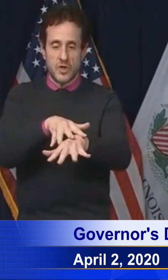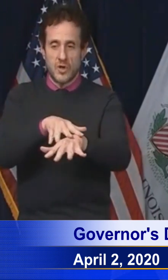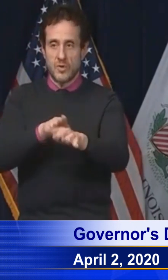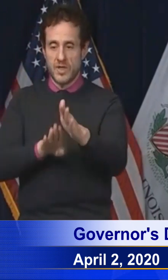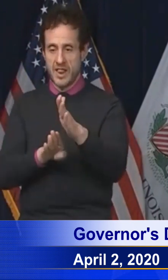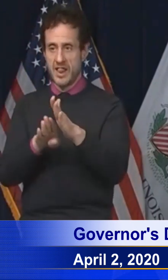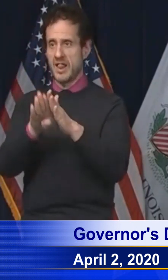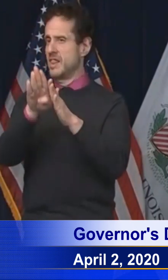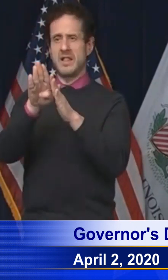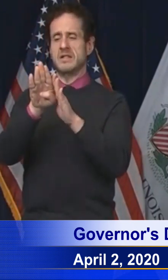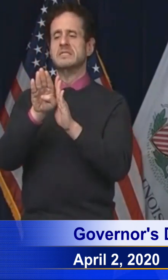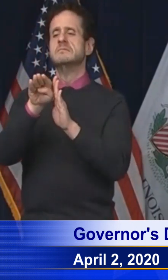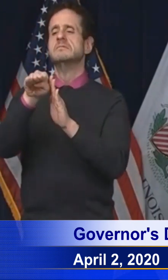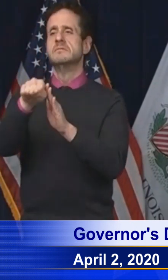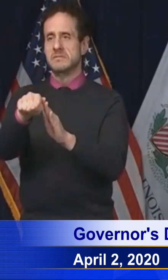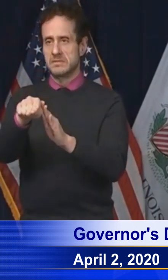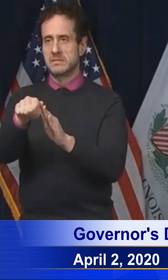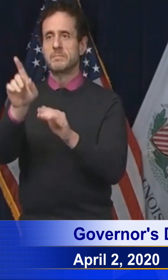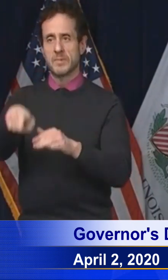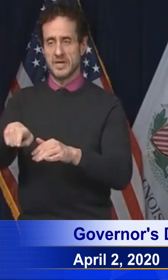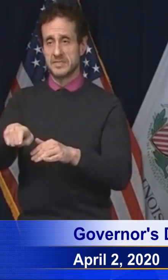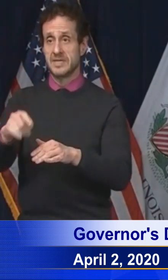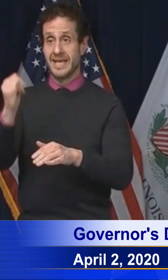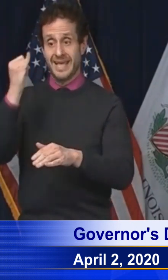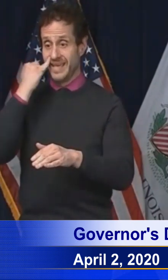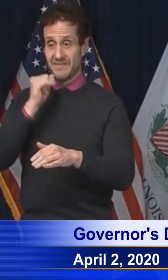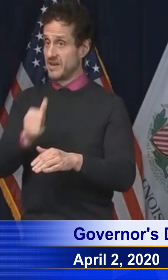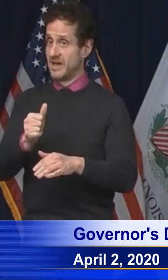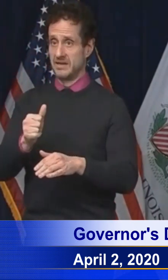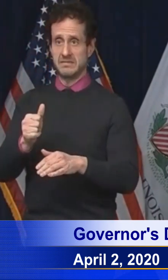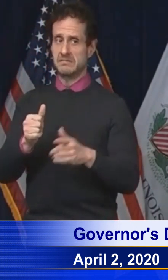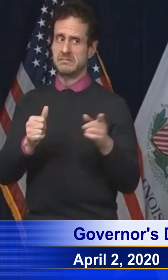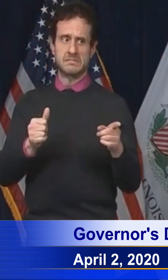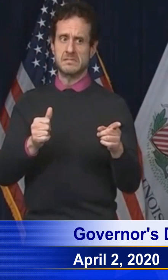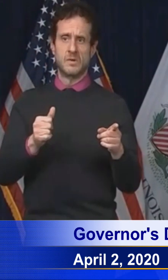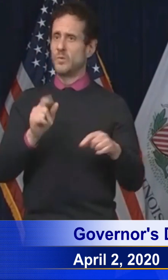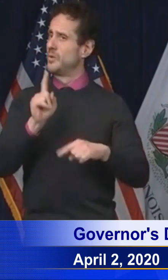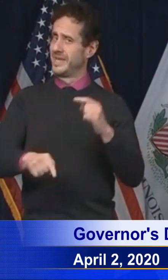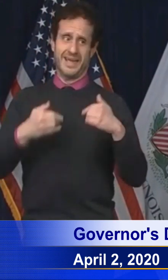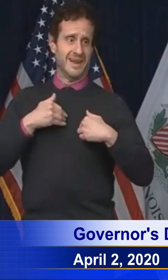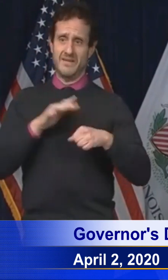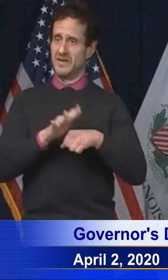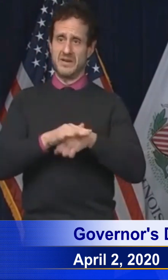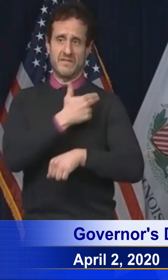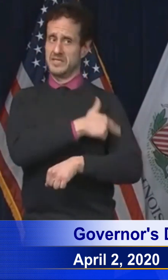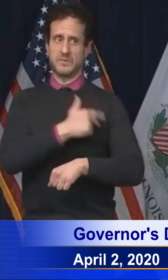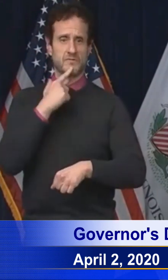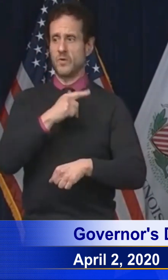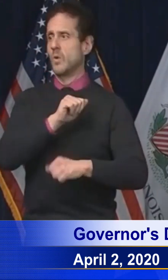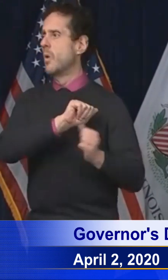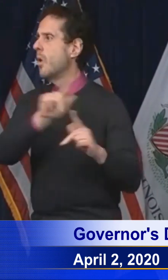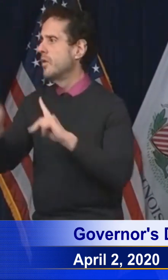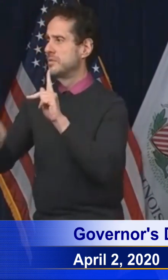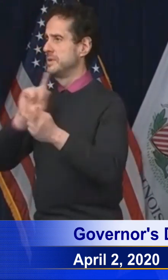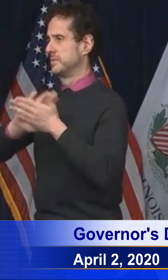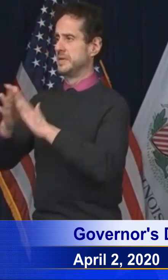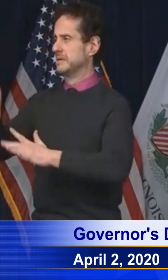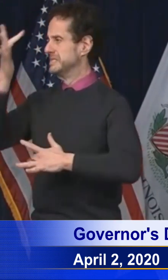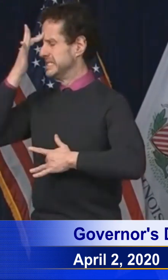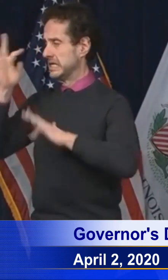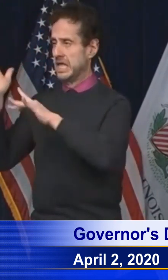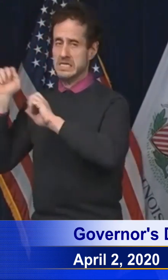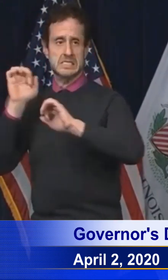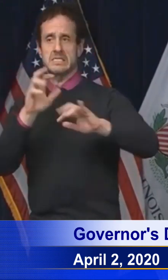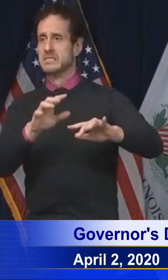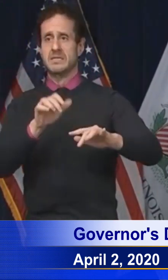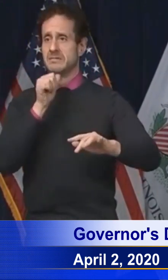never be enough hospital capacity to treat all of those who would become ill. Our job,